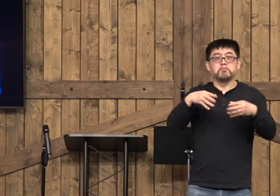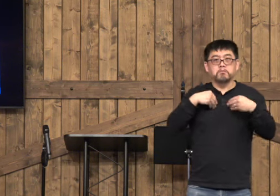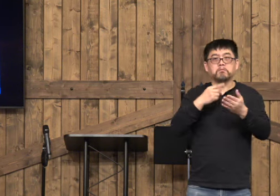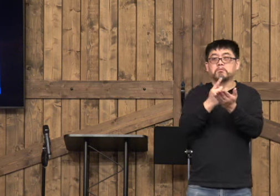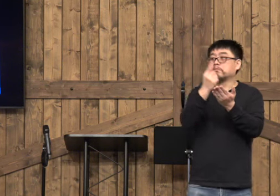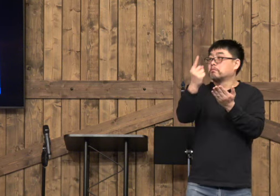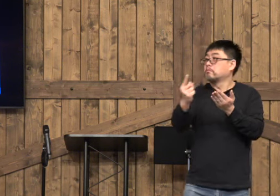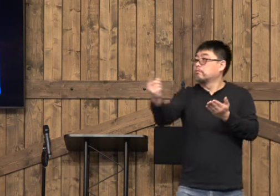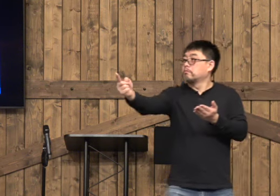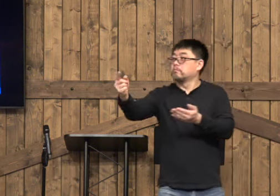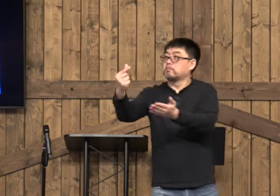for three days.